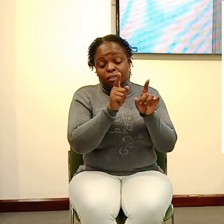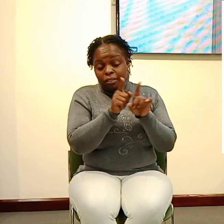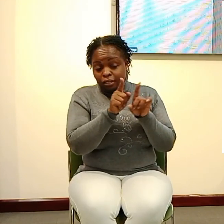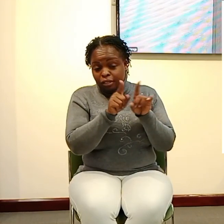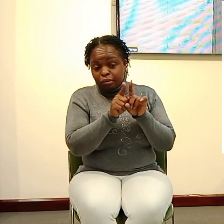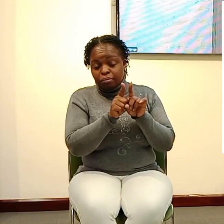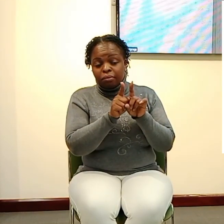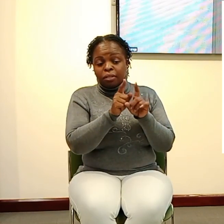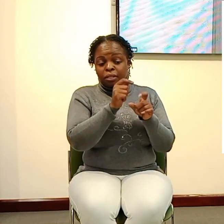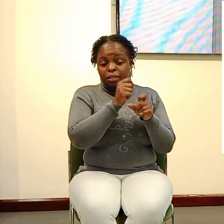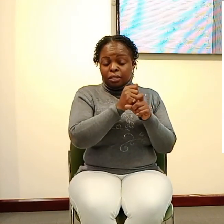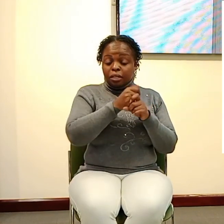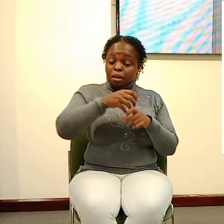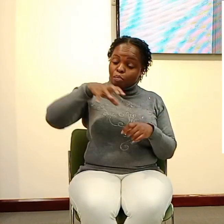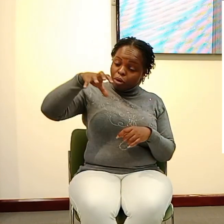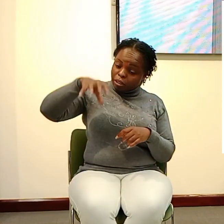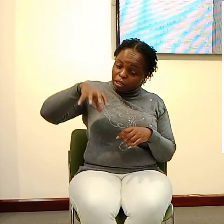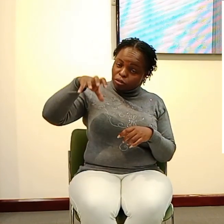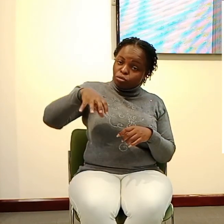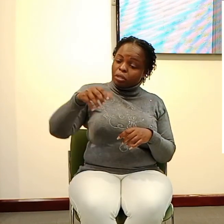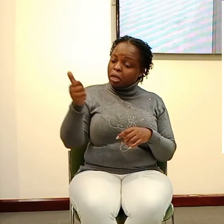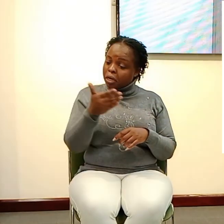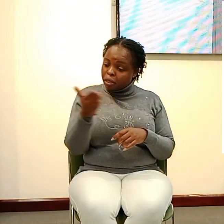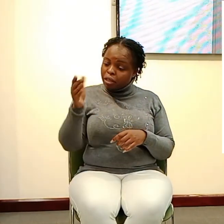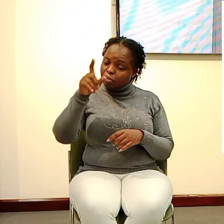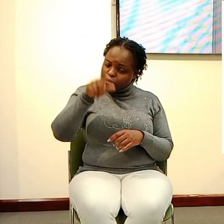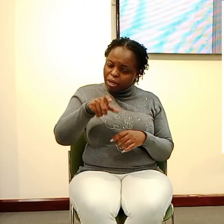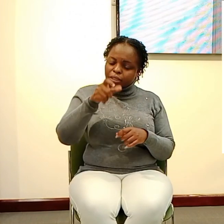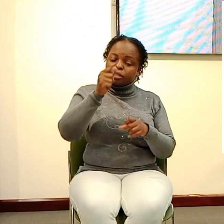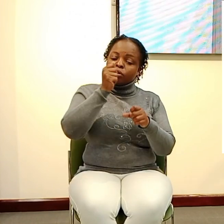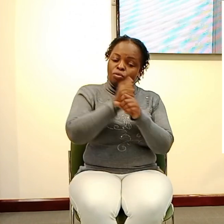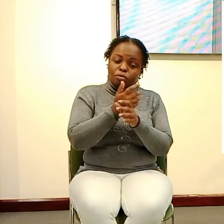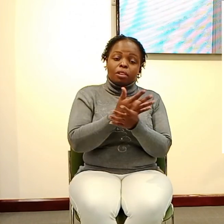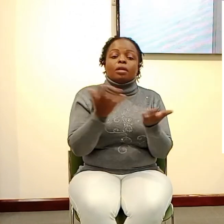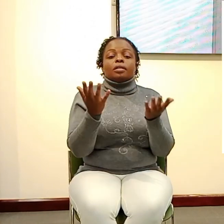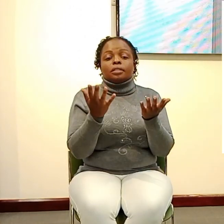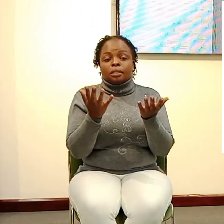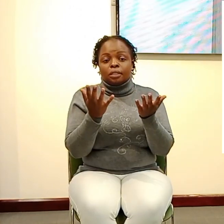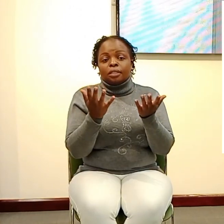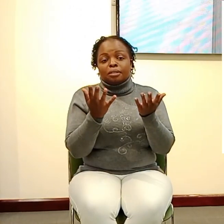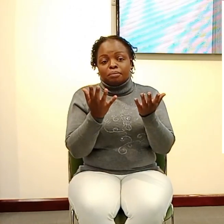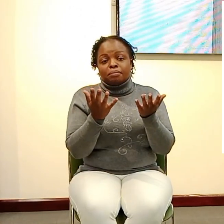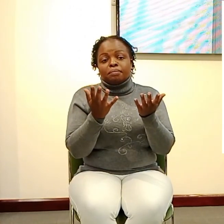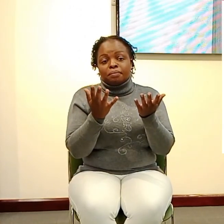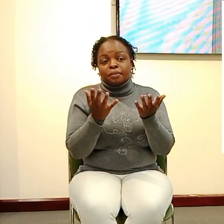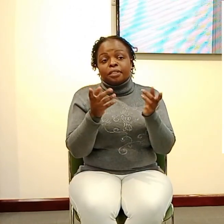did the matatus and everything, and you just had to get things done.